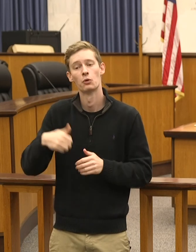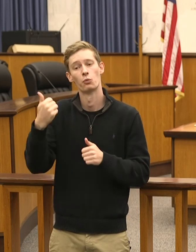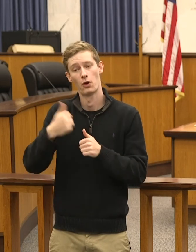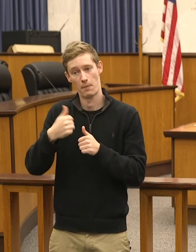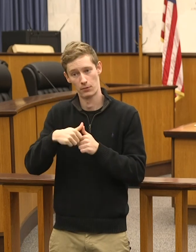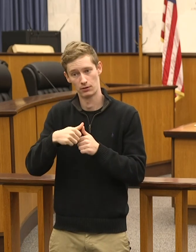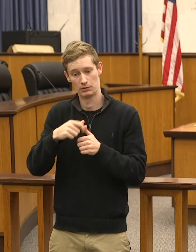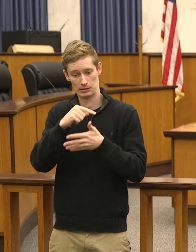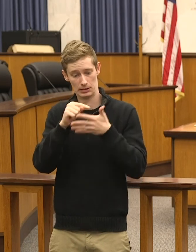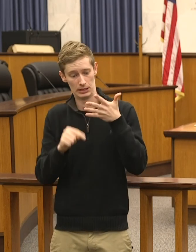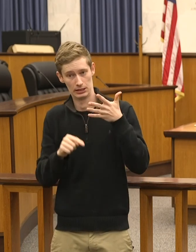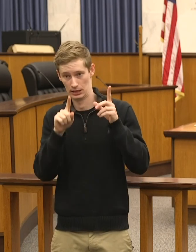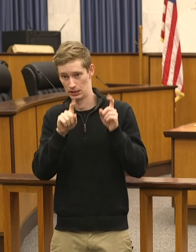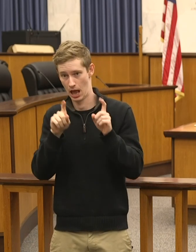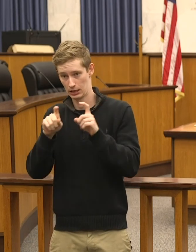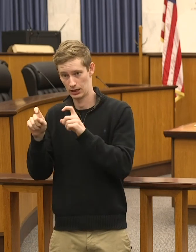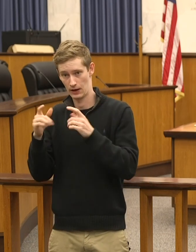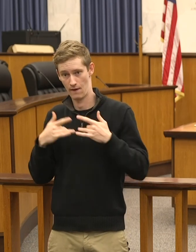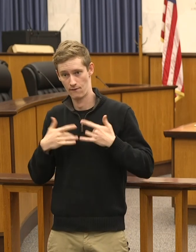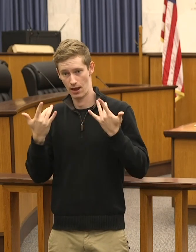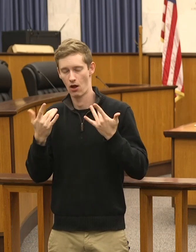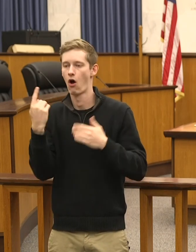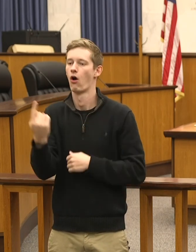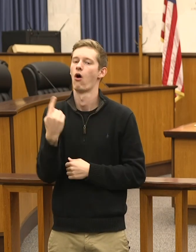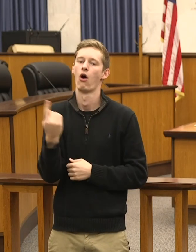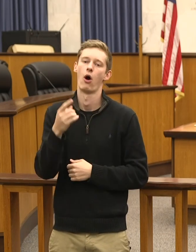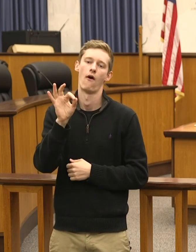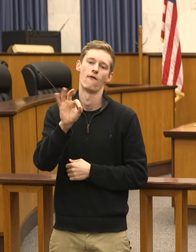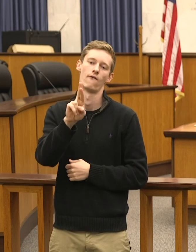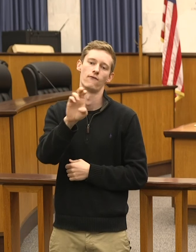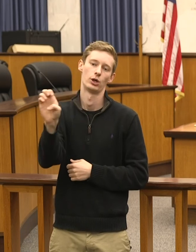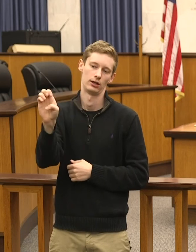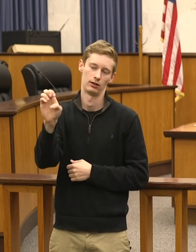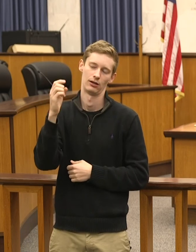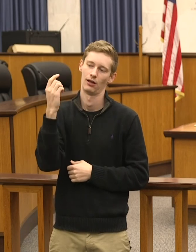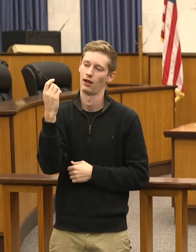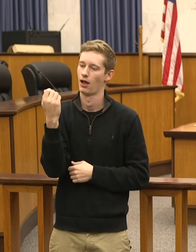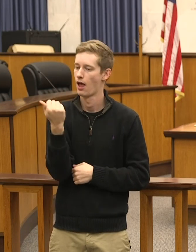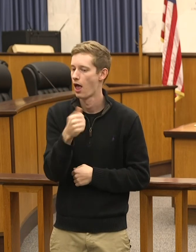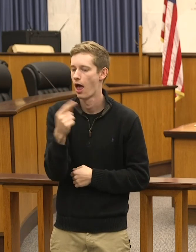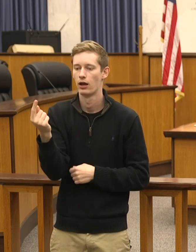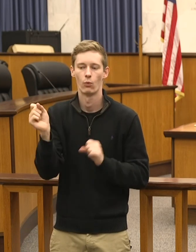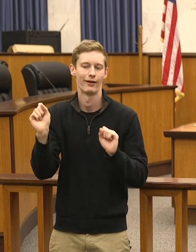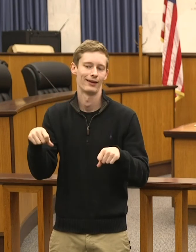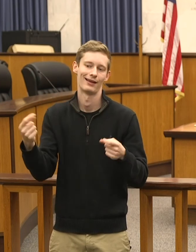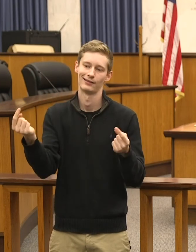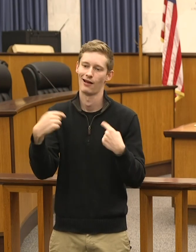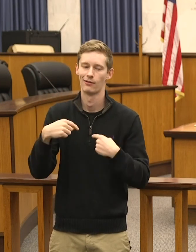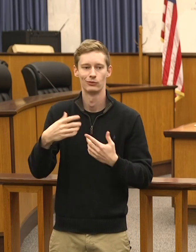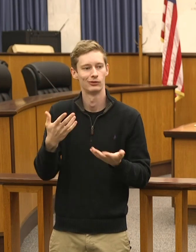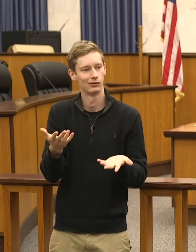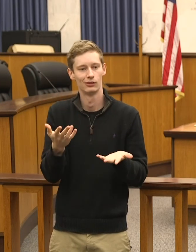testing events are always free and available to the broad public. You don't have